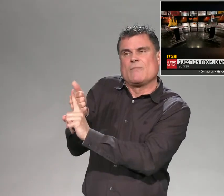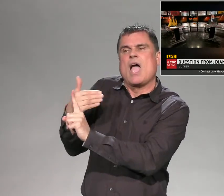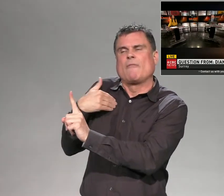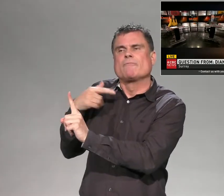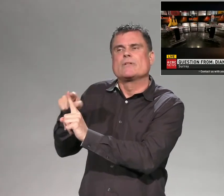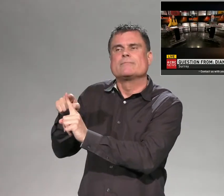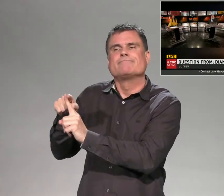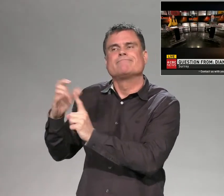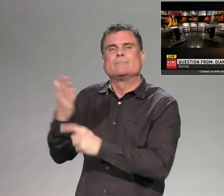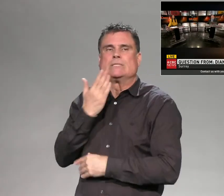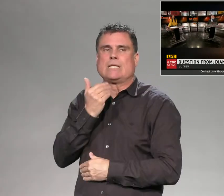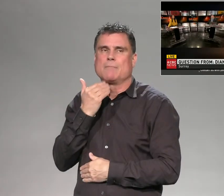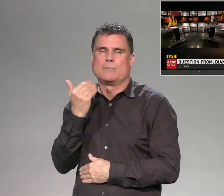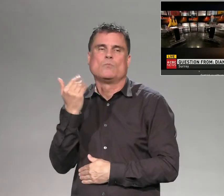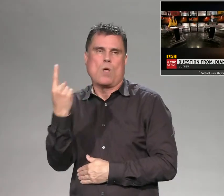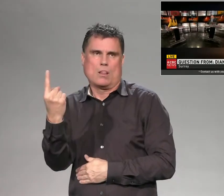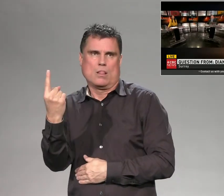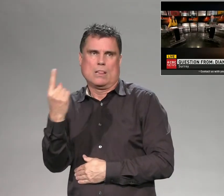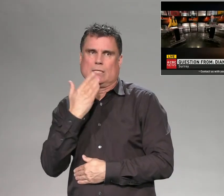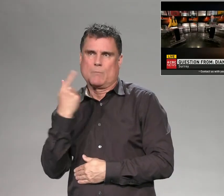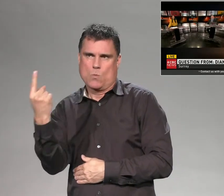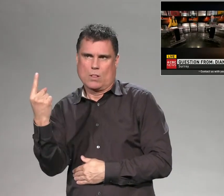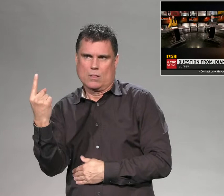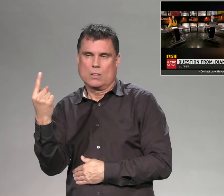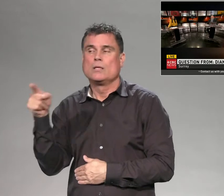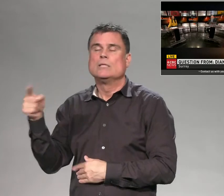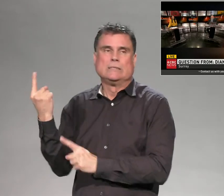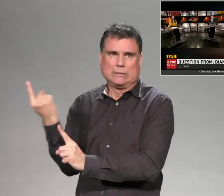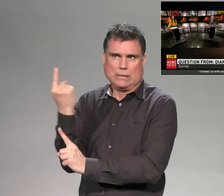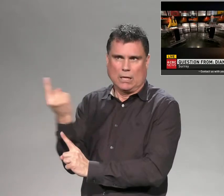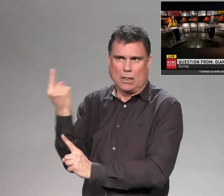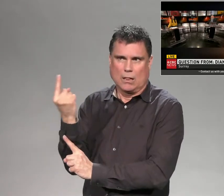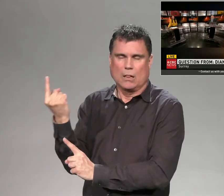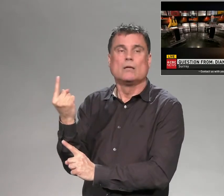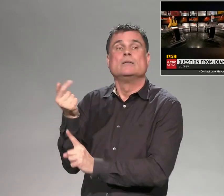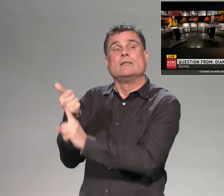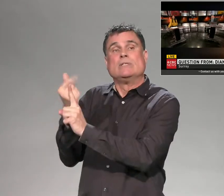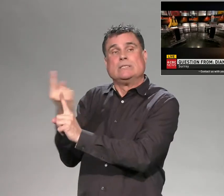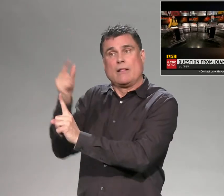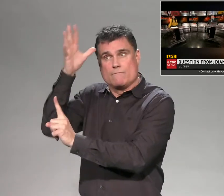sole breadwinner and main caregiver of his family.